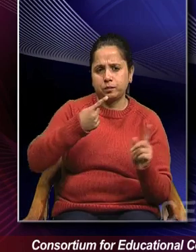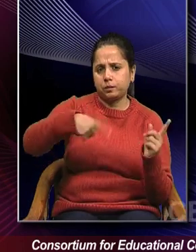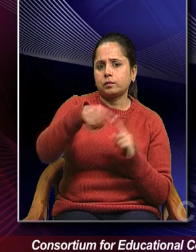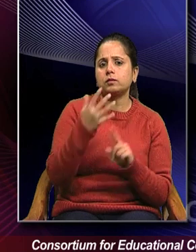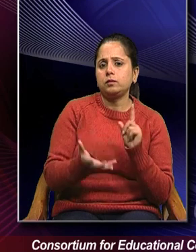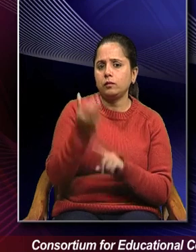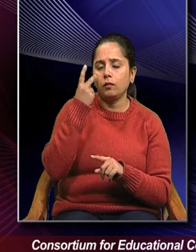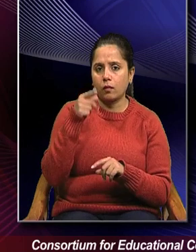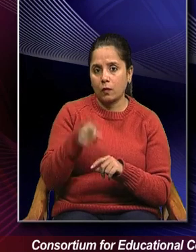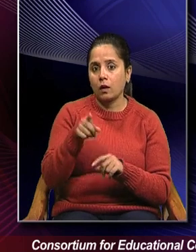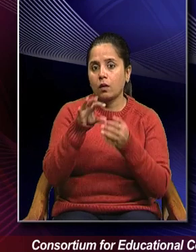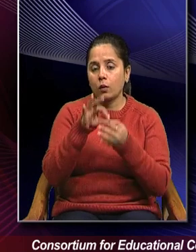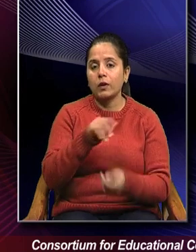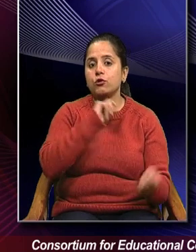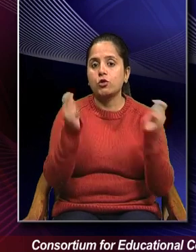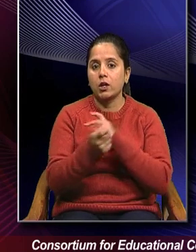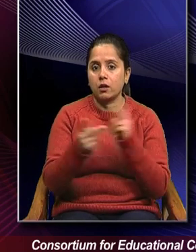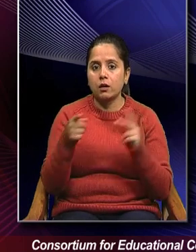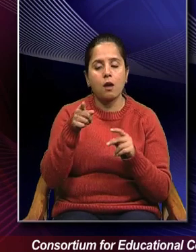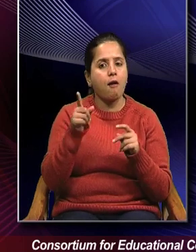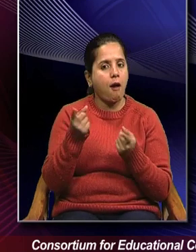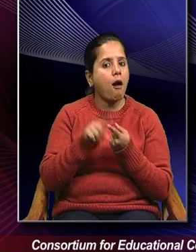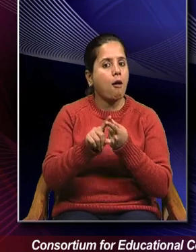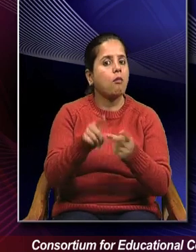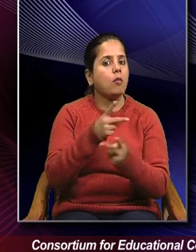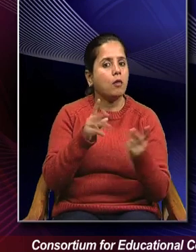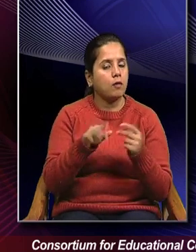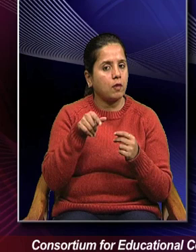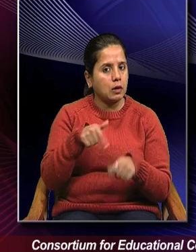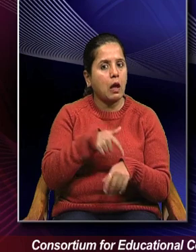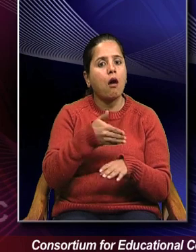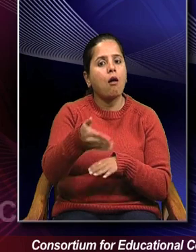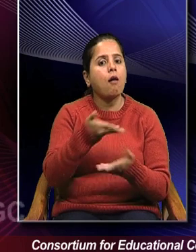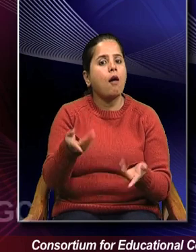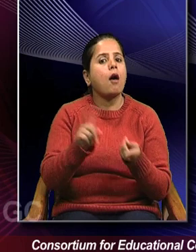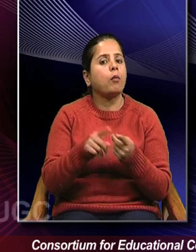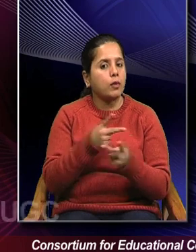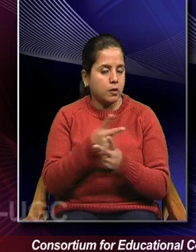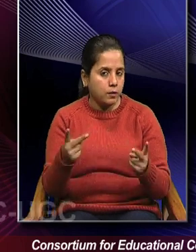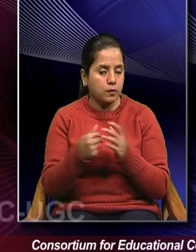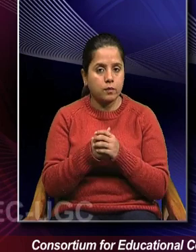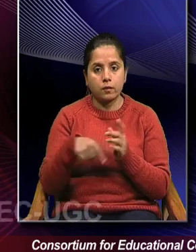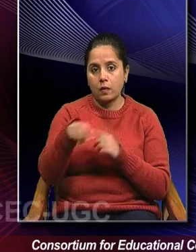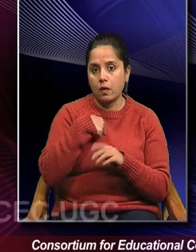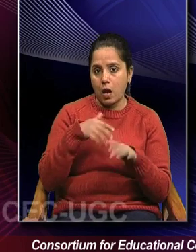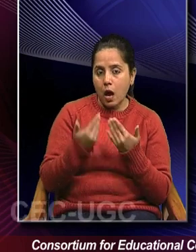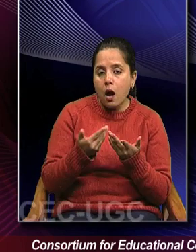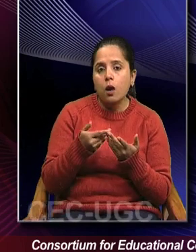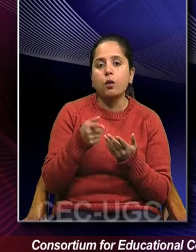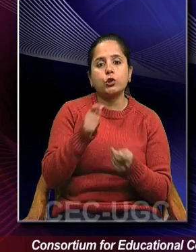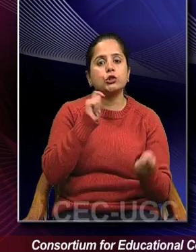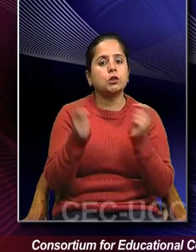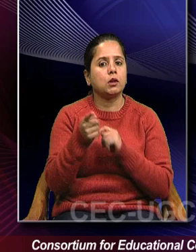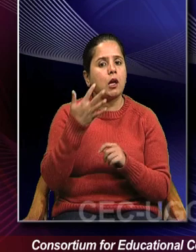that these kinds of changes, they were happening at this point of time, and how these kinds of changes